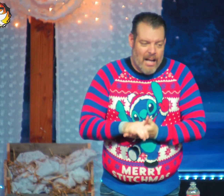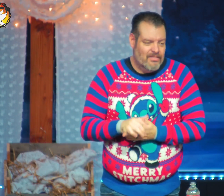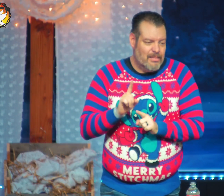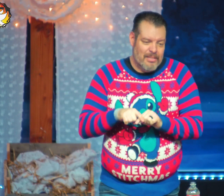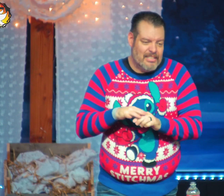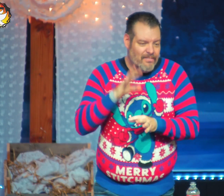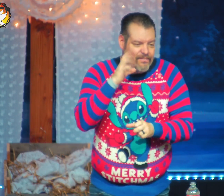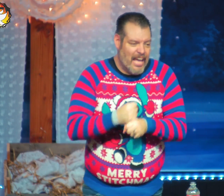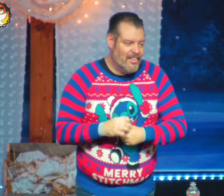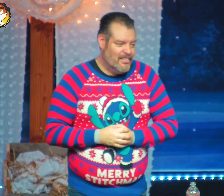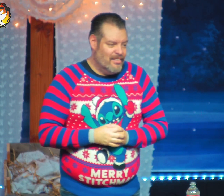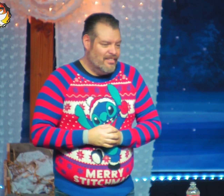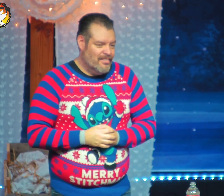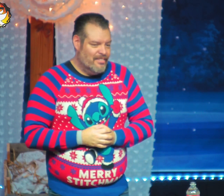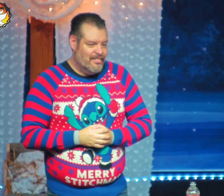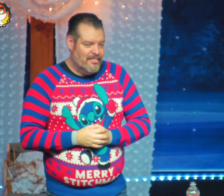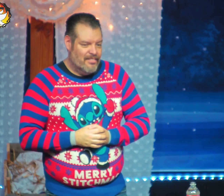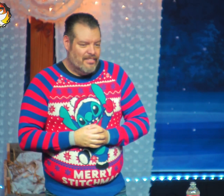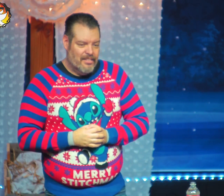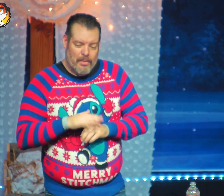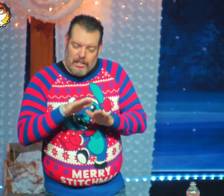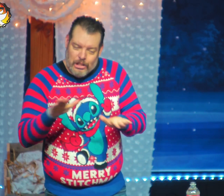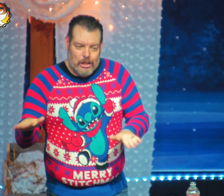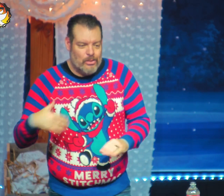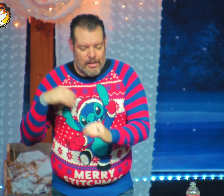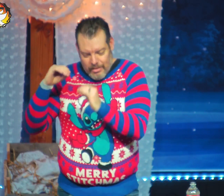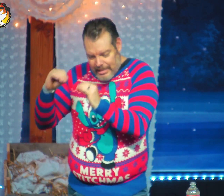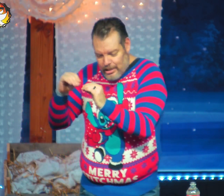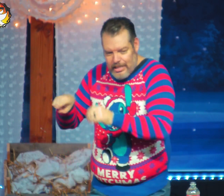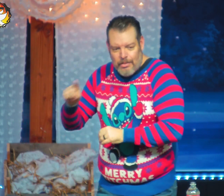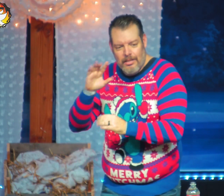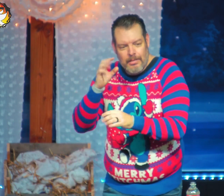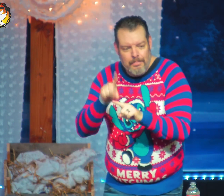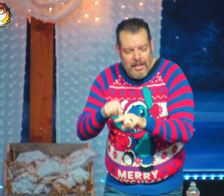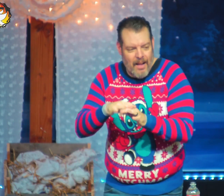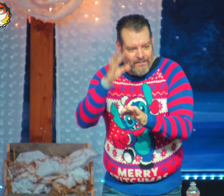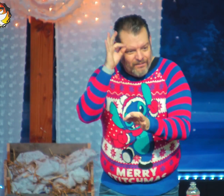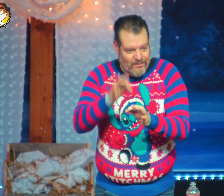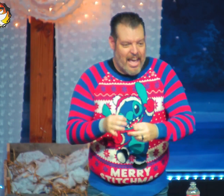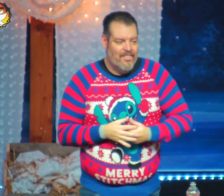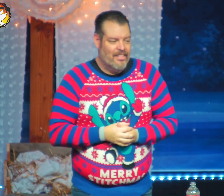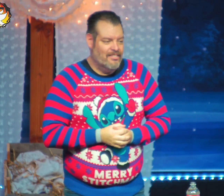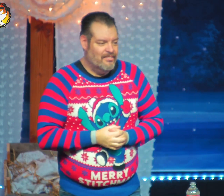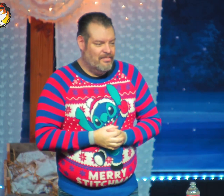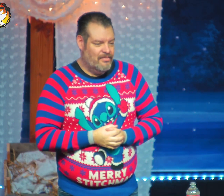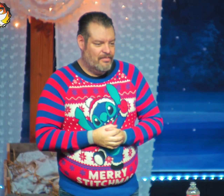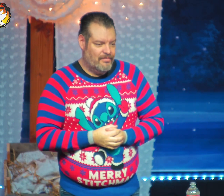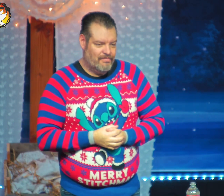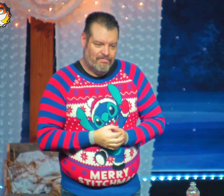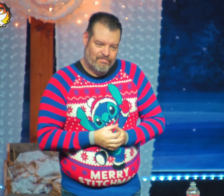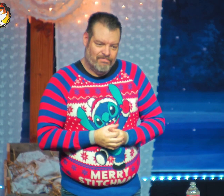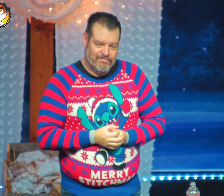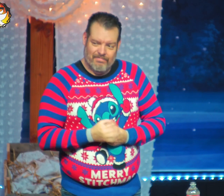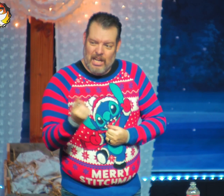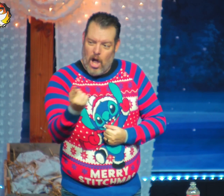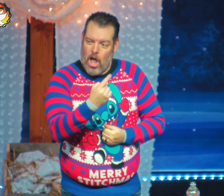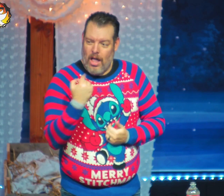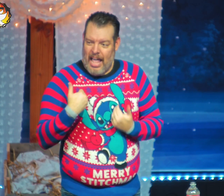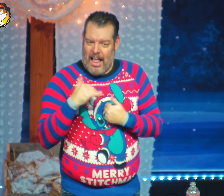And I live that by faith. And people are shocked by that. Yes, I depend on faith. My future, I